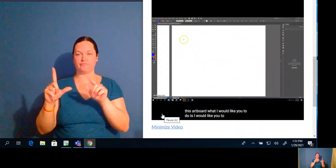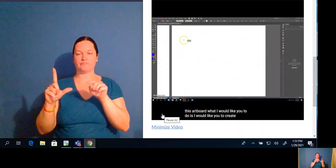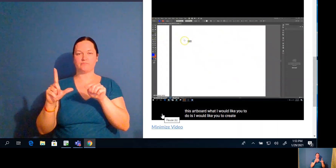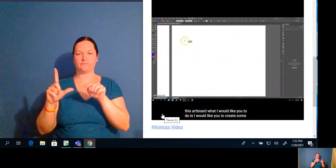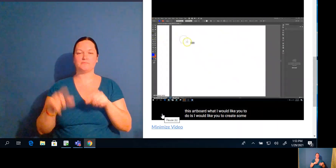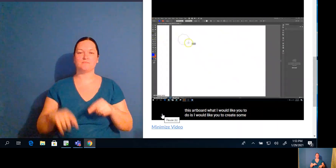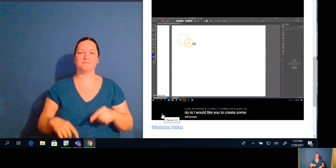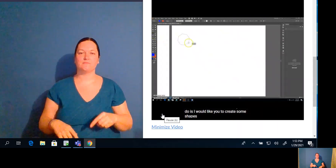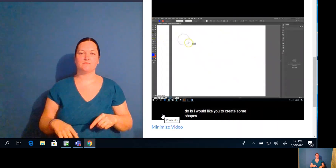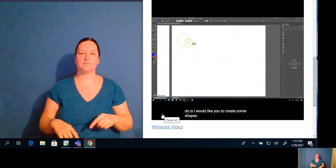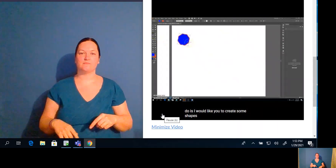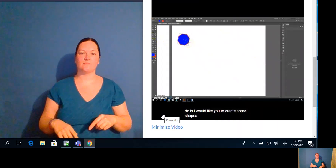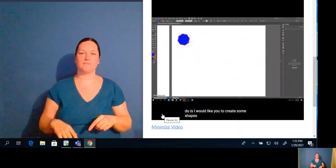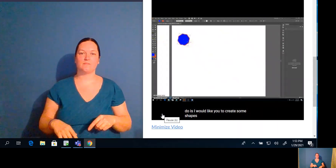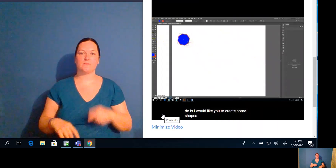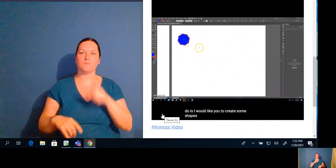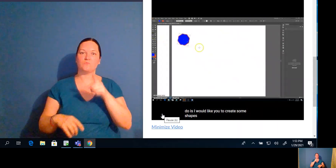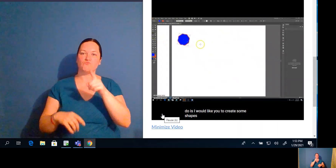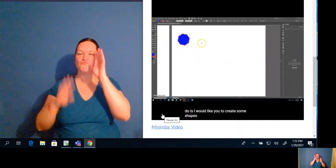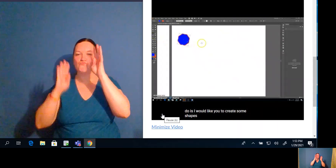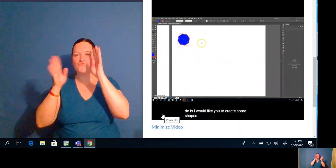I would like you to create some shapes.